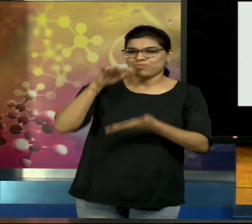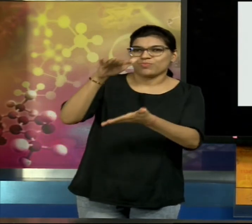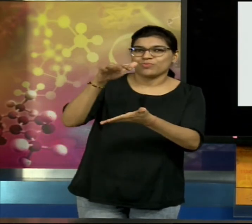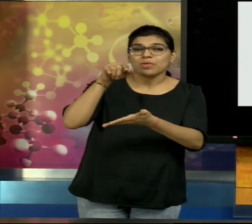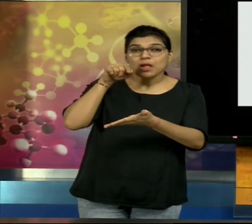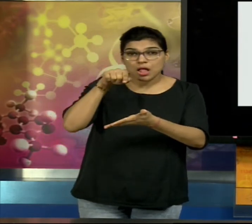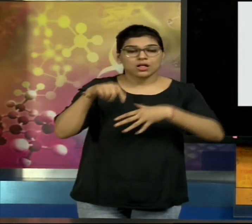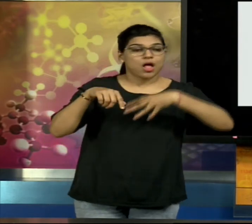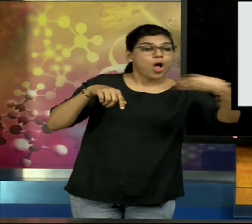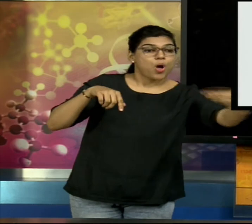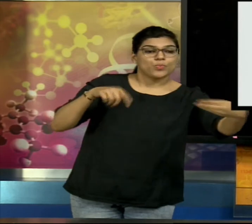then the